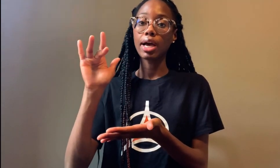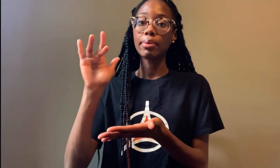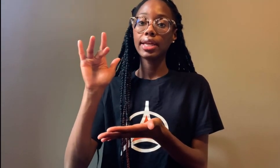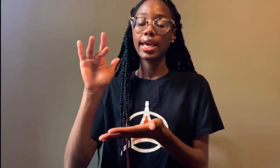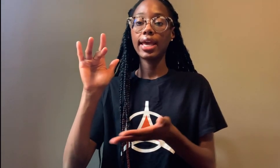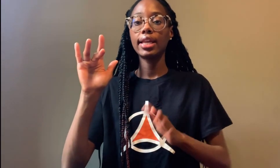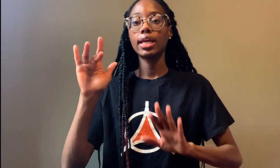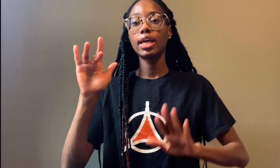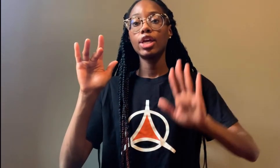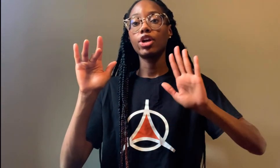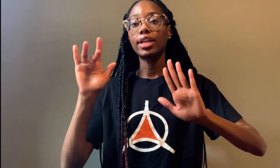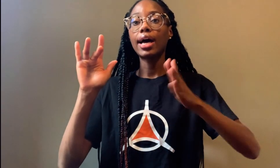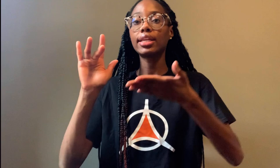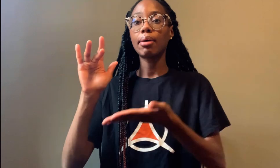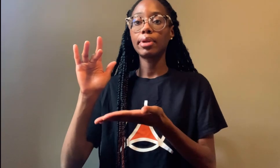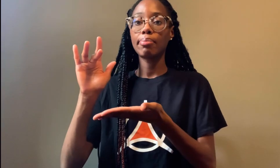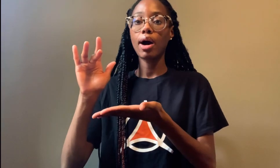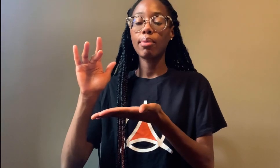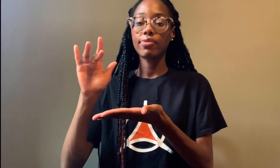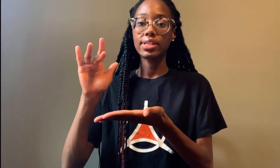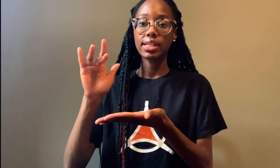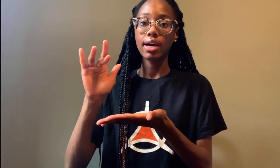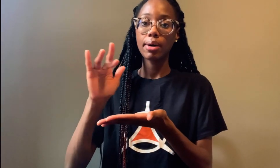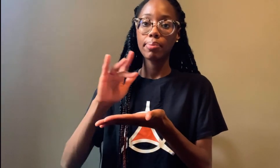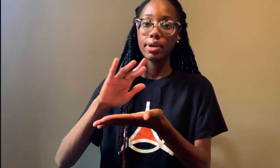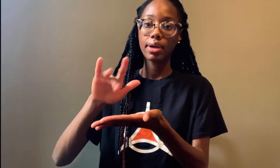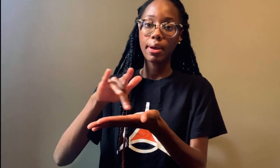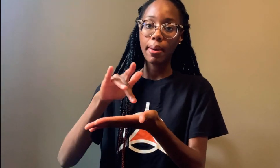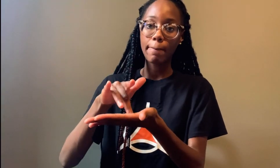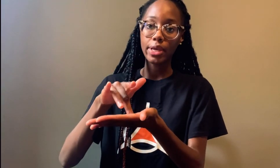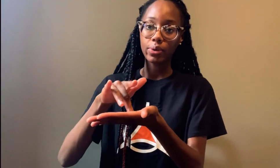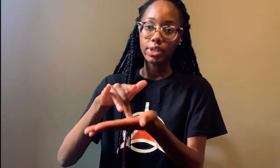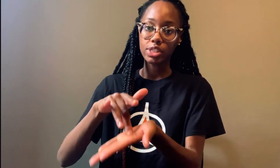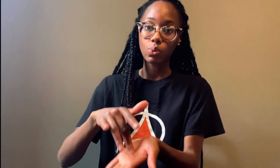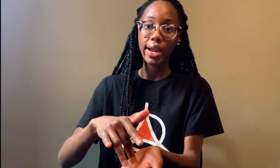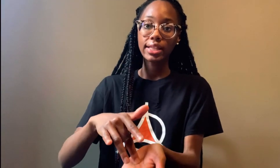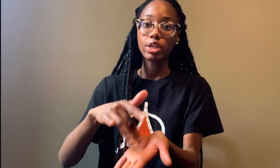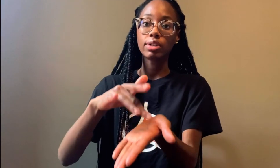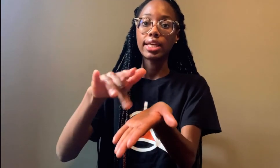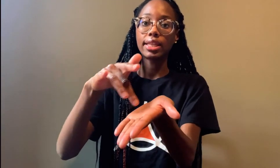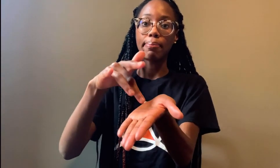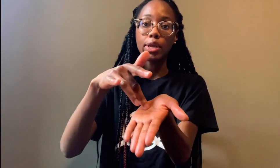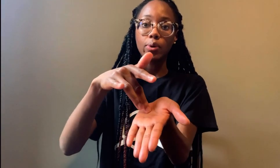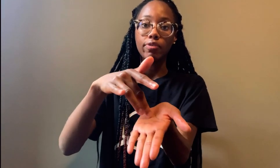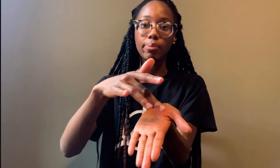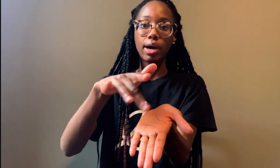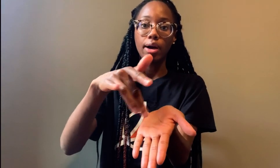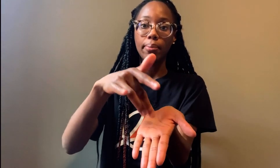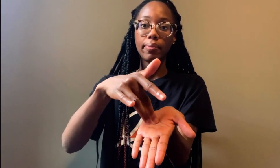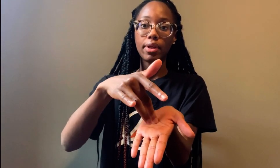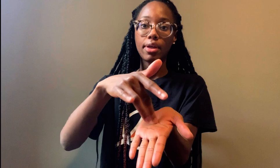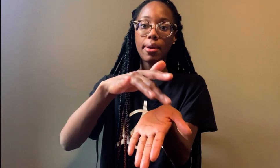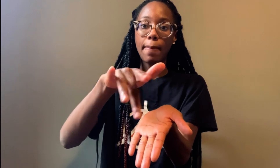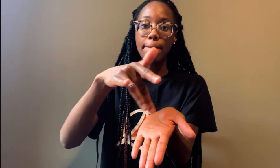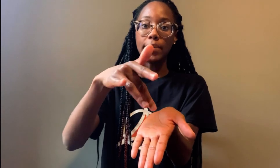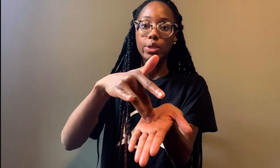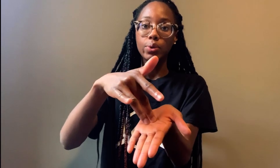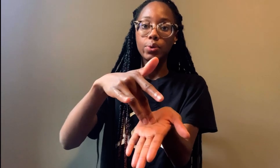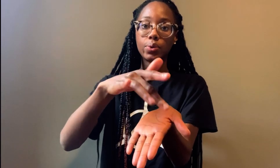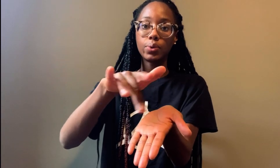dominant hand, your non-dominant palm facing up, middle. And it's right literally in the middle of your palm. Middle.